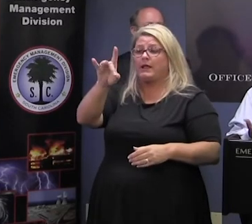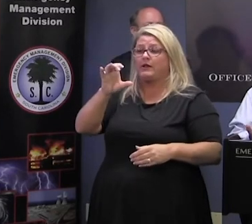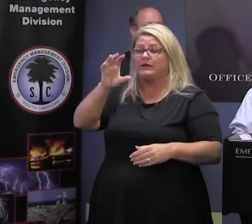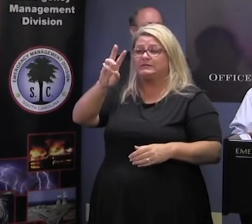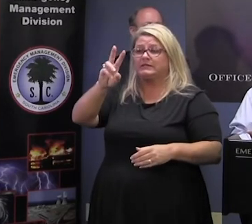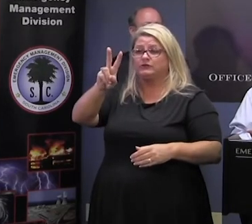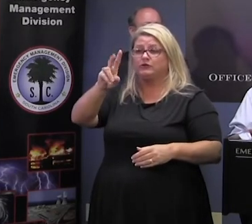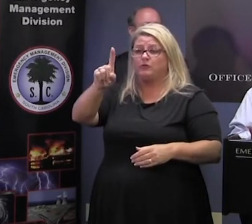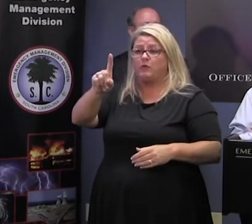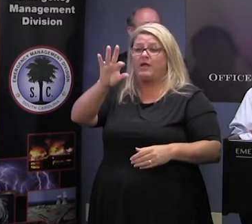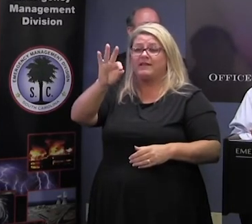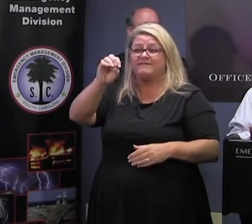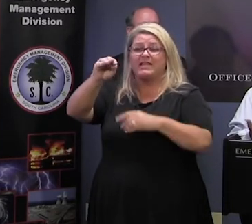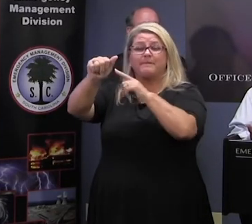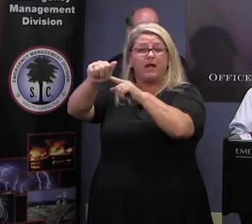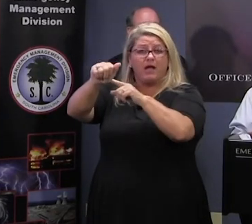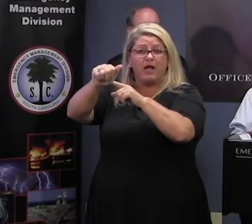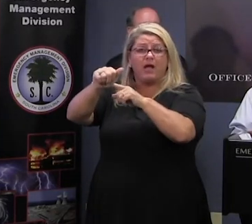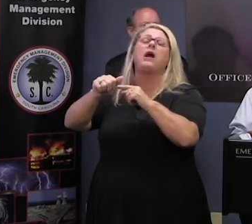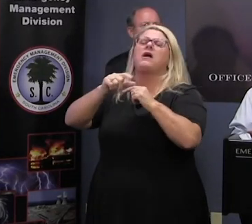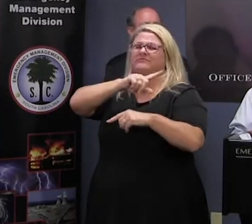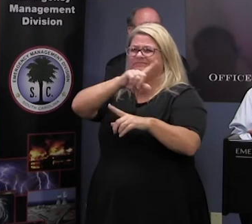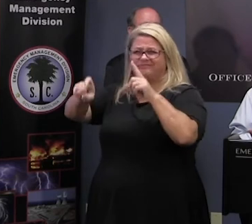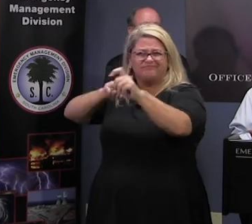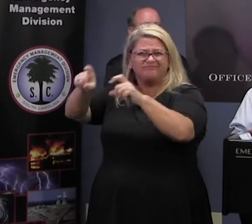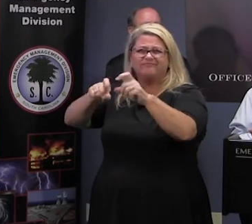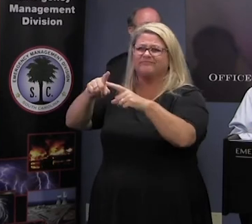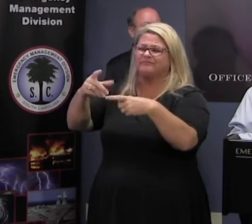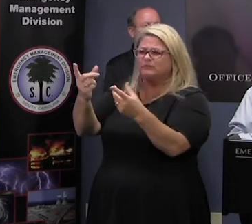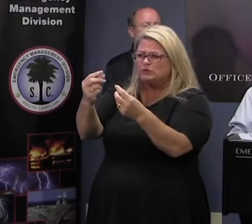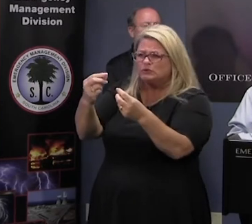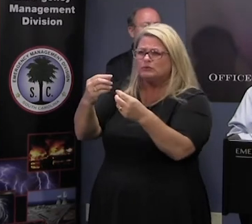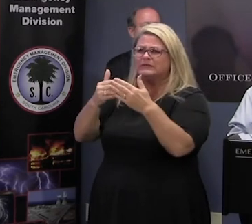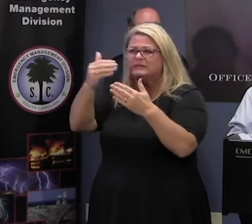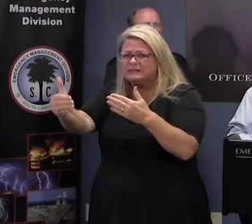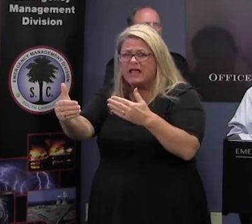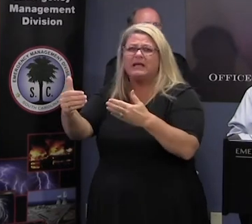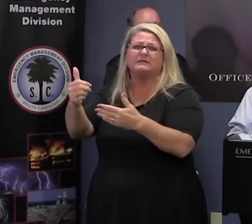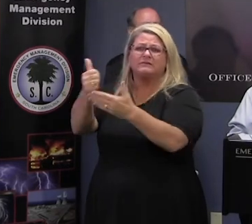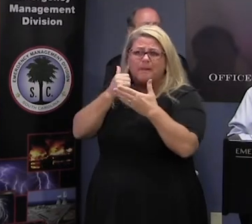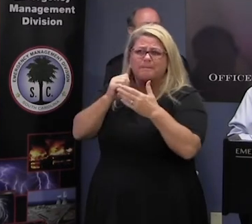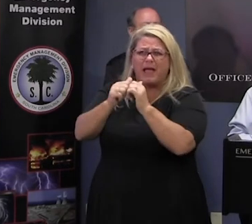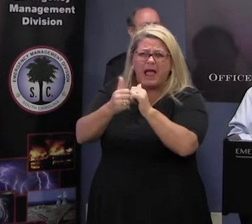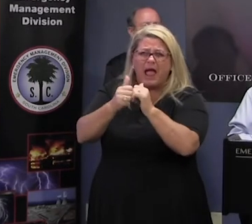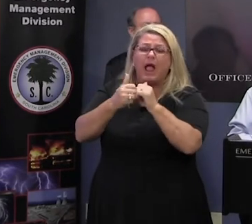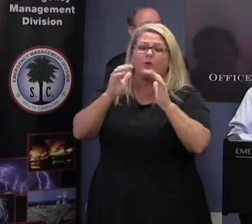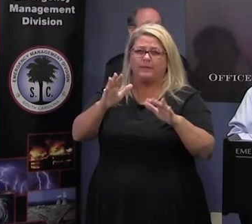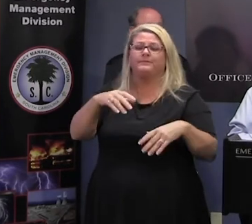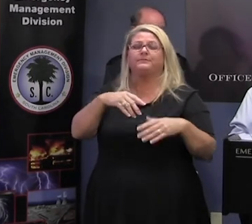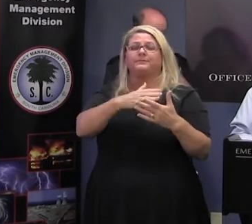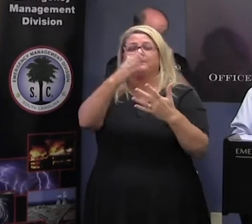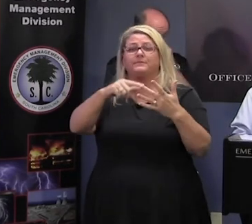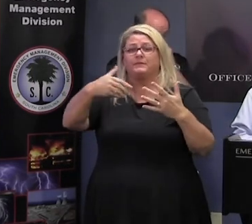as a helpline to get assistance, to ask questions about what they should do next. Within each community, there's typically an